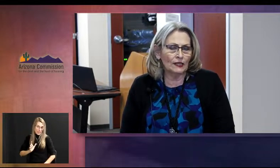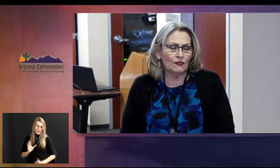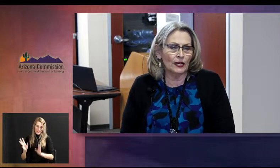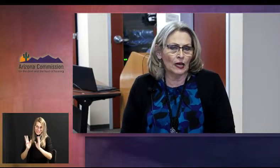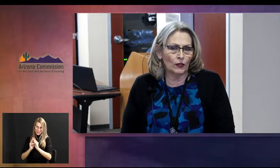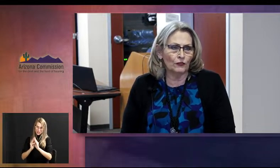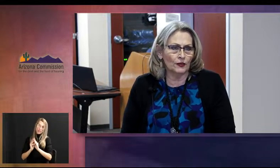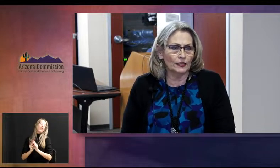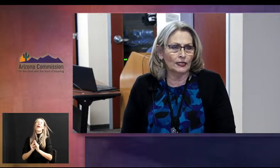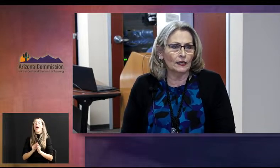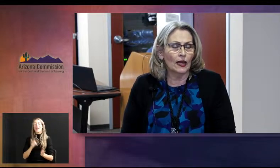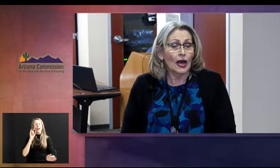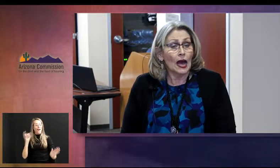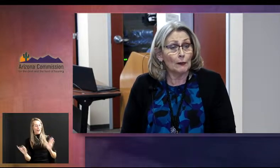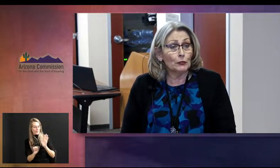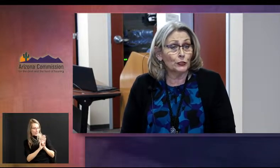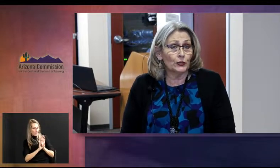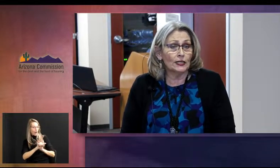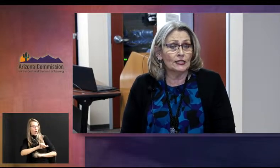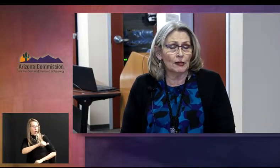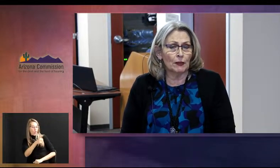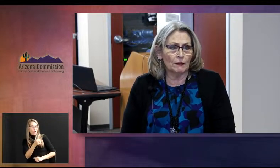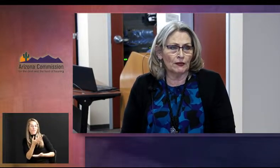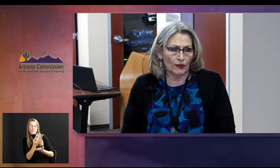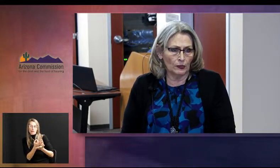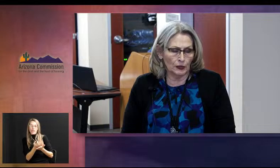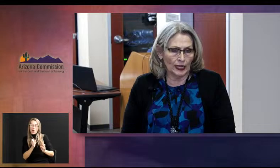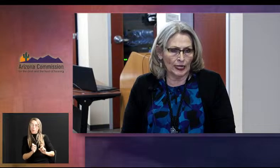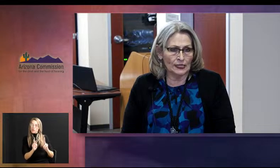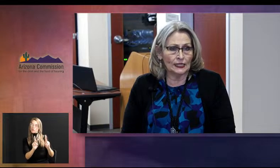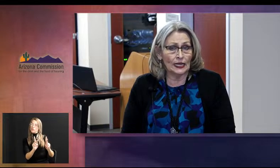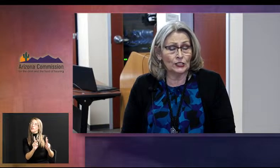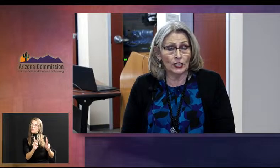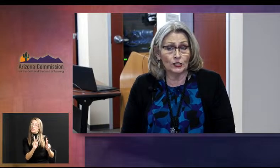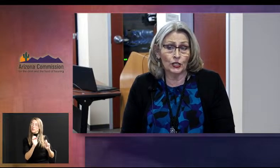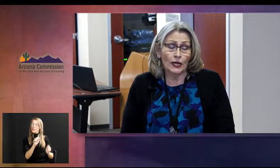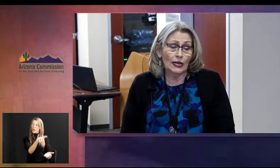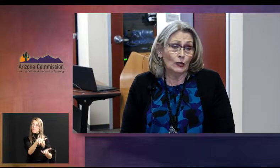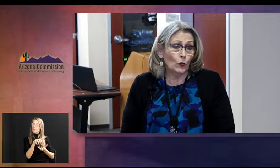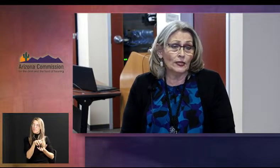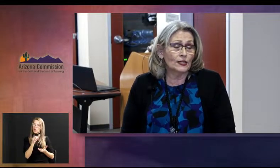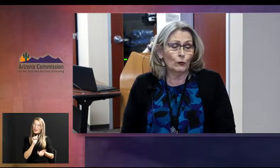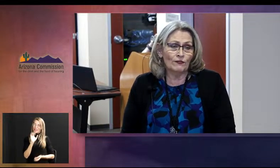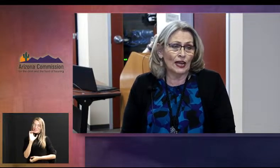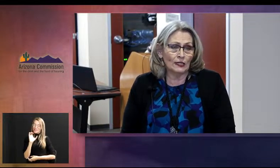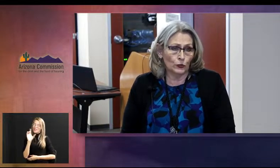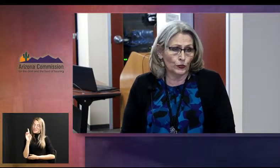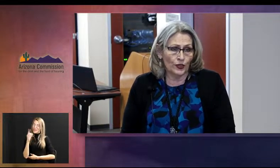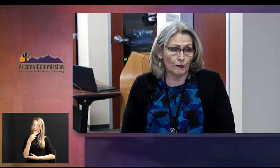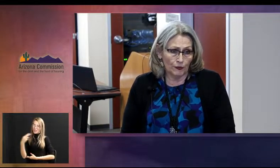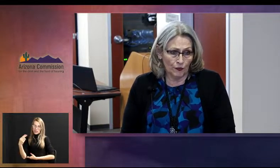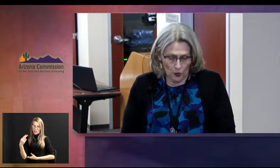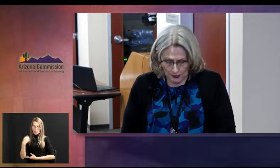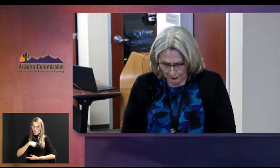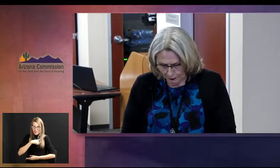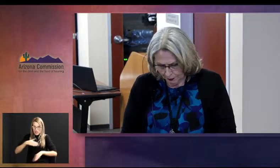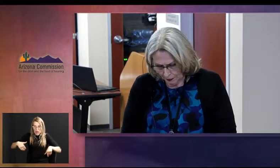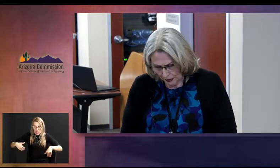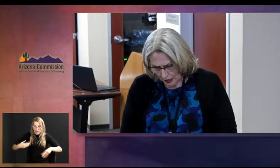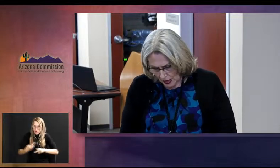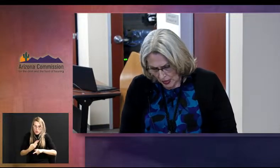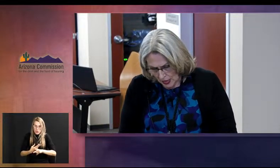to identify other funding opportunities that may be available to ACDHH in ways that we've not used them before.